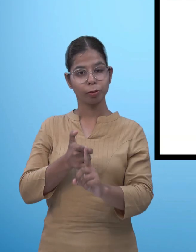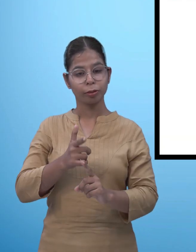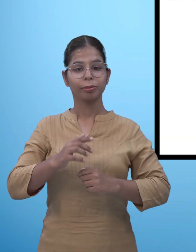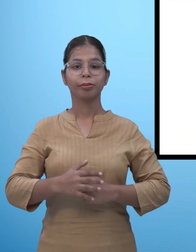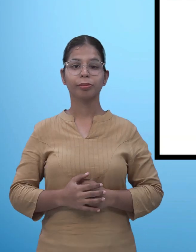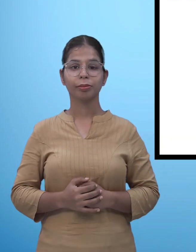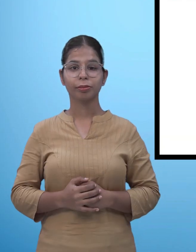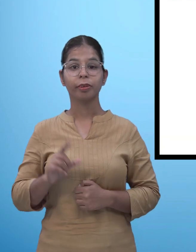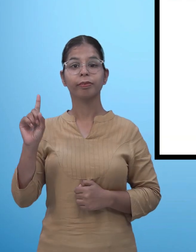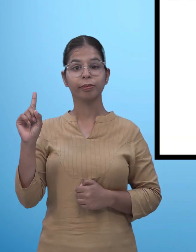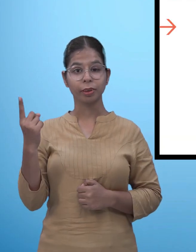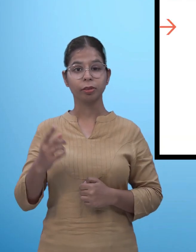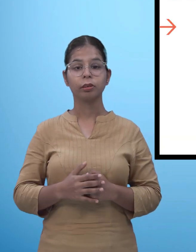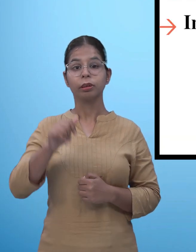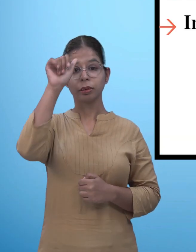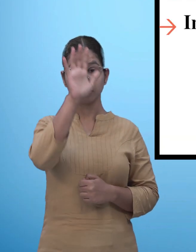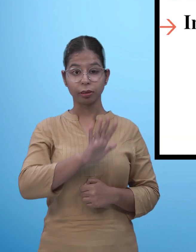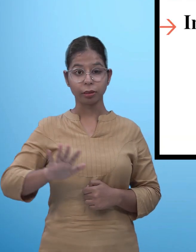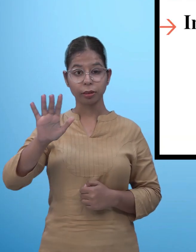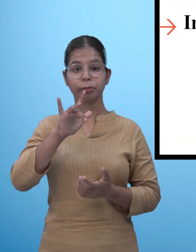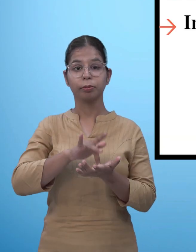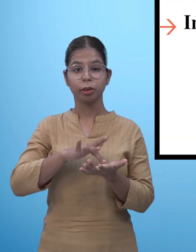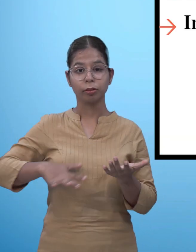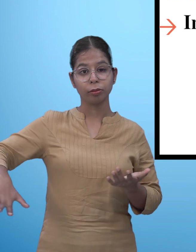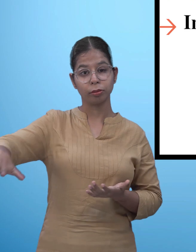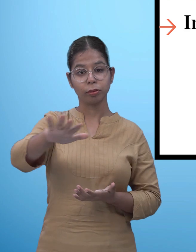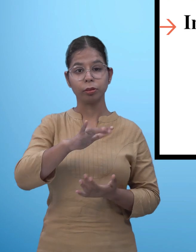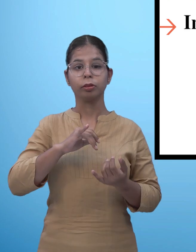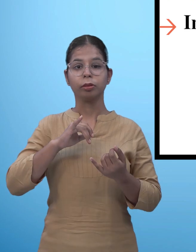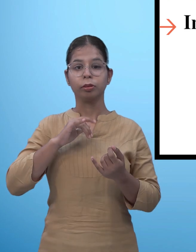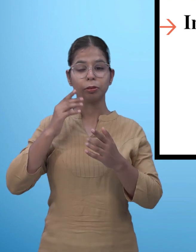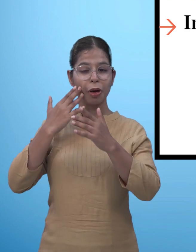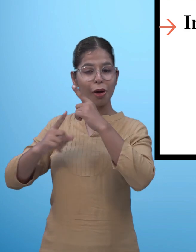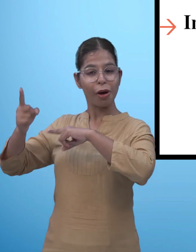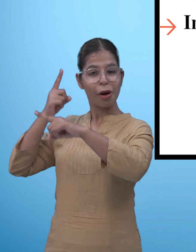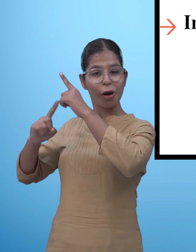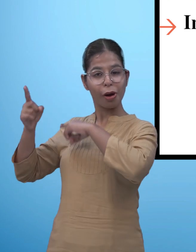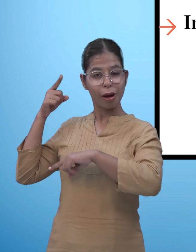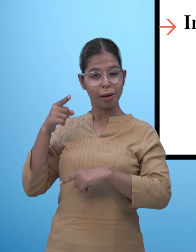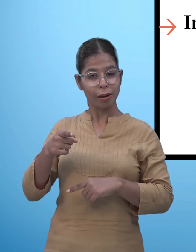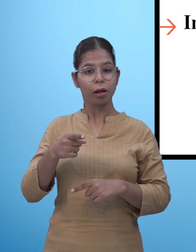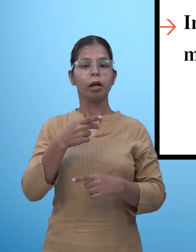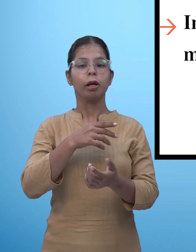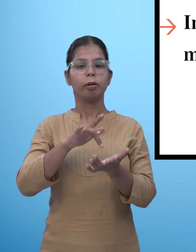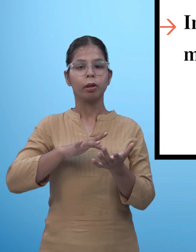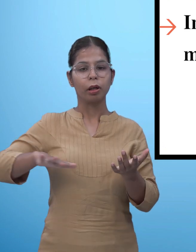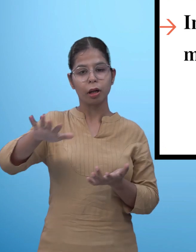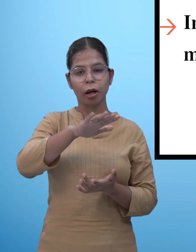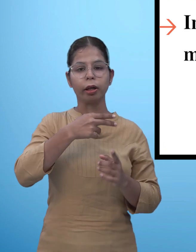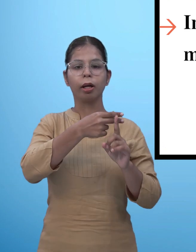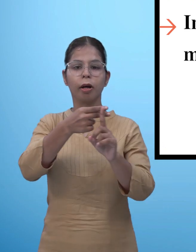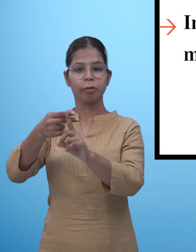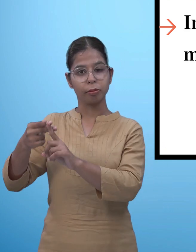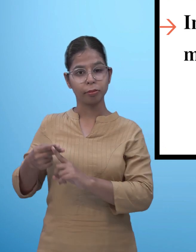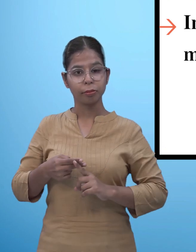Before we move on, 1. India is an ancient land which has had many names in the